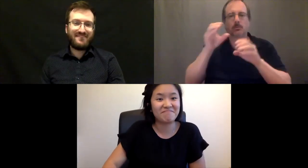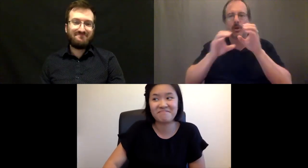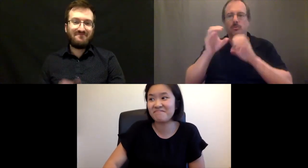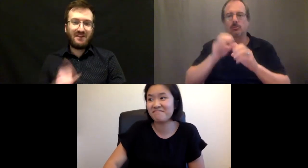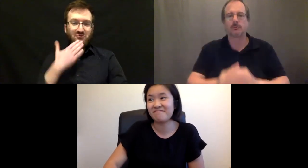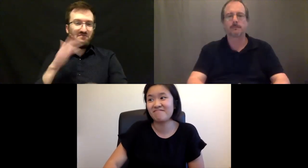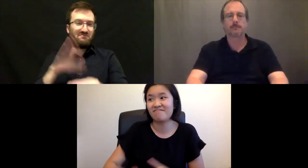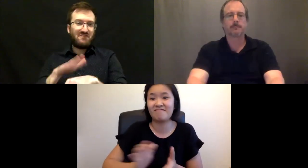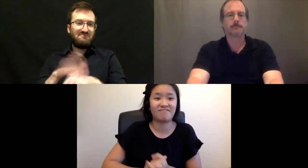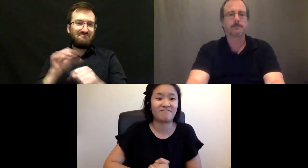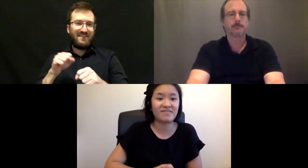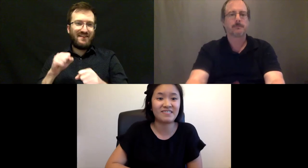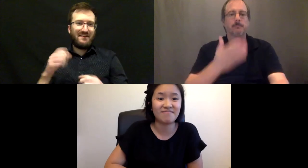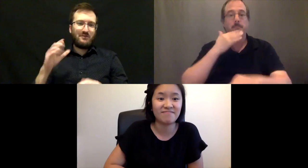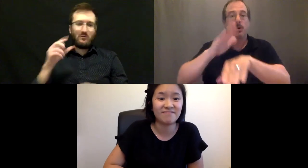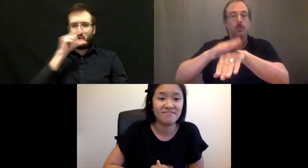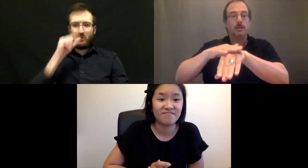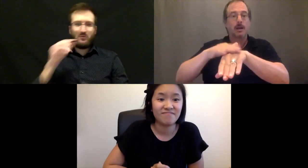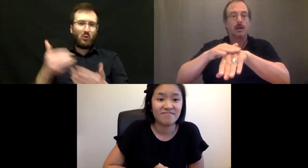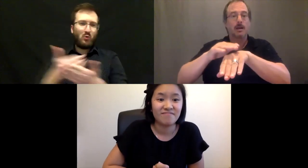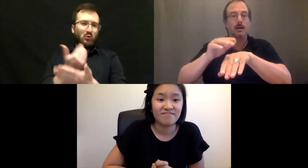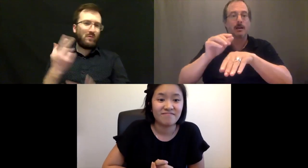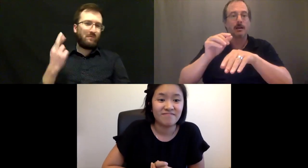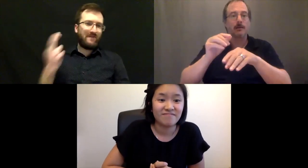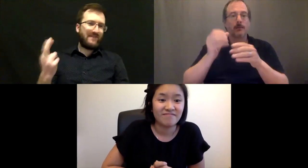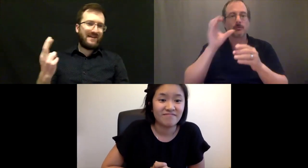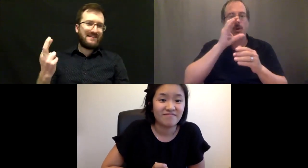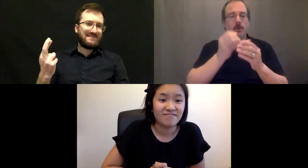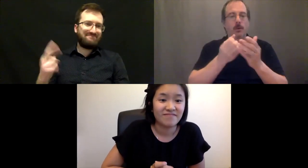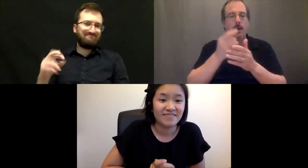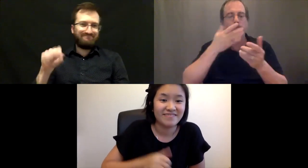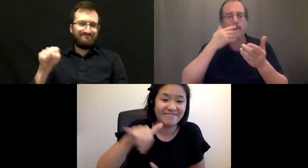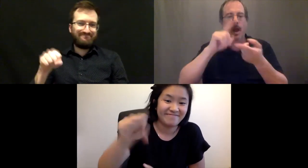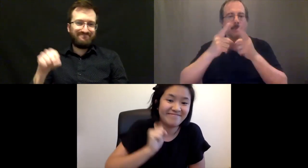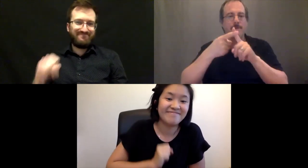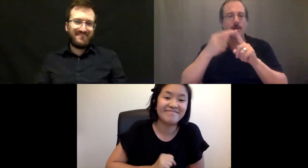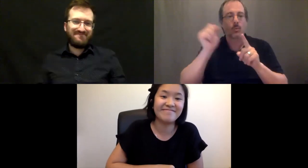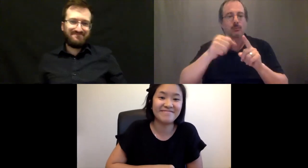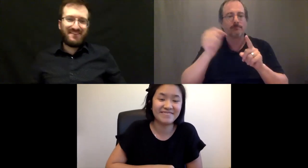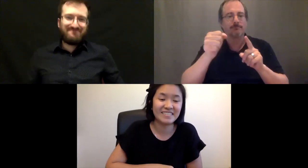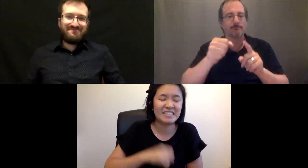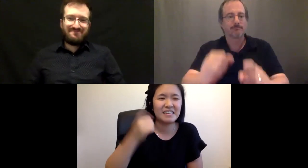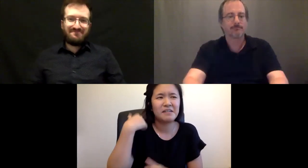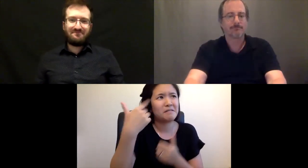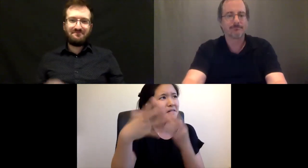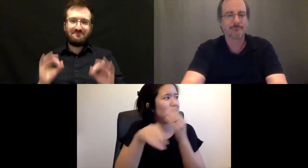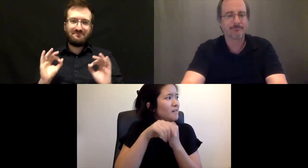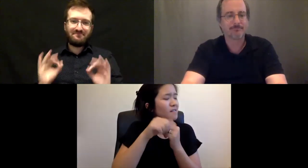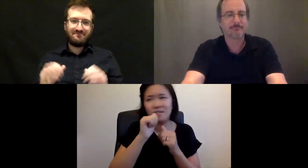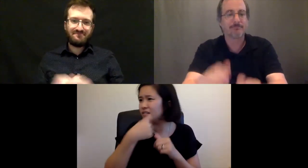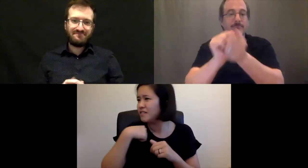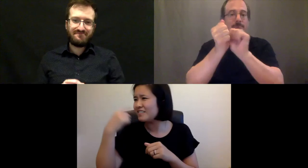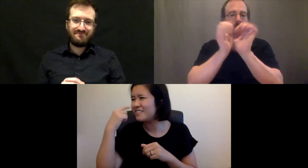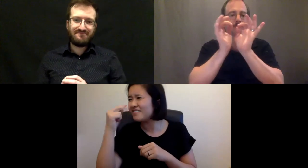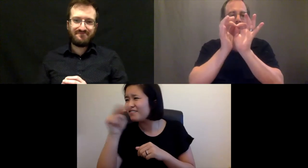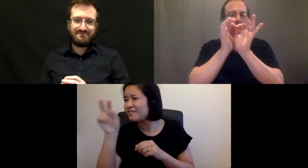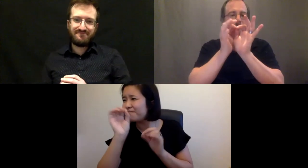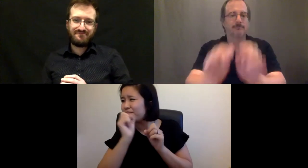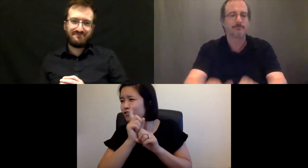Yeah, I guess that's it. That's great advice. Google is your best friend. Yes. I thought there was something else I